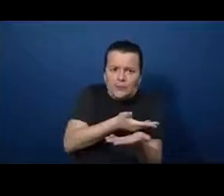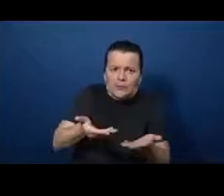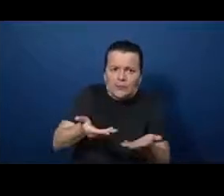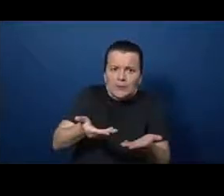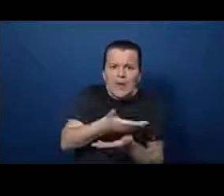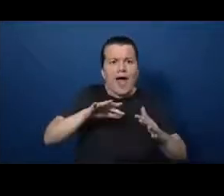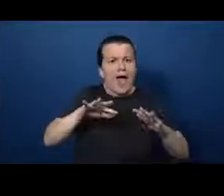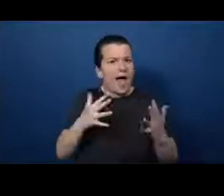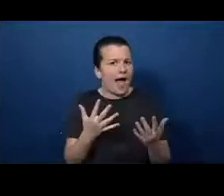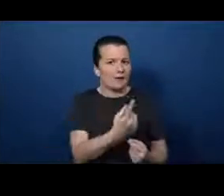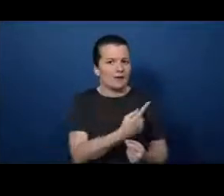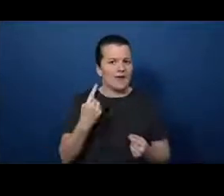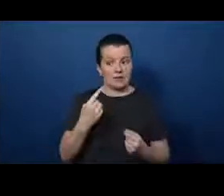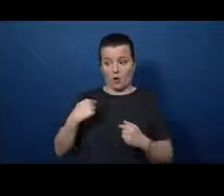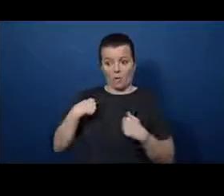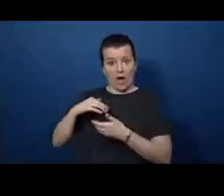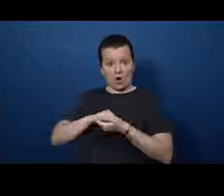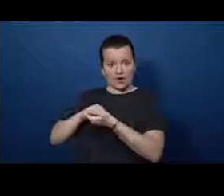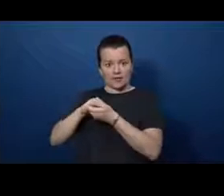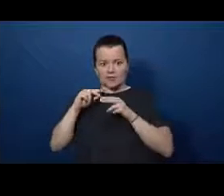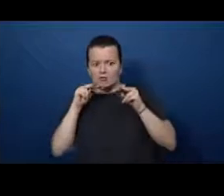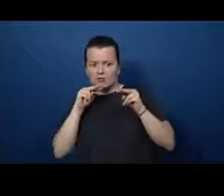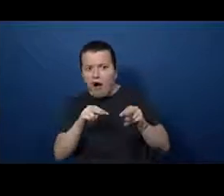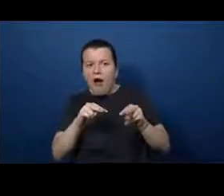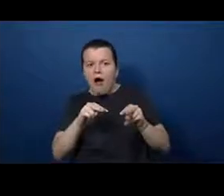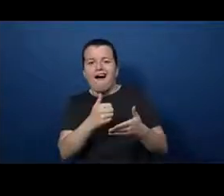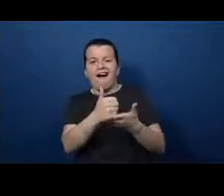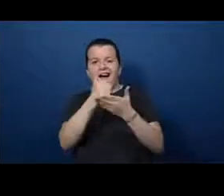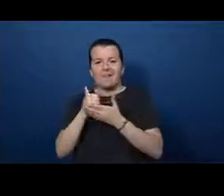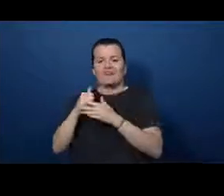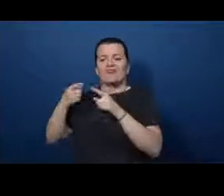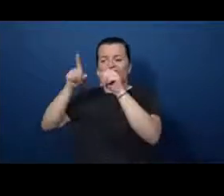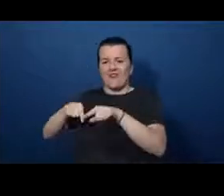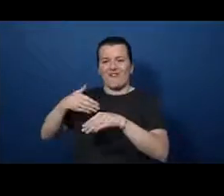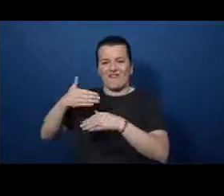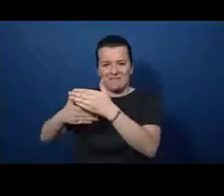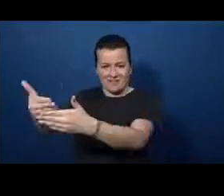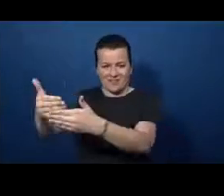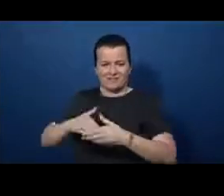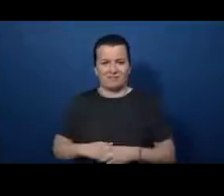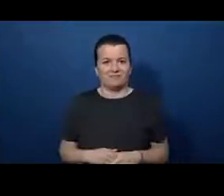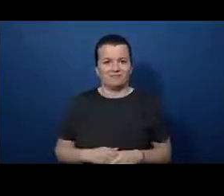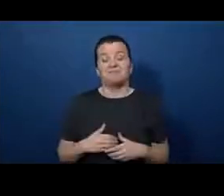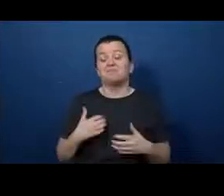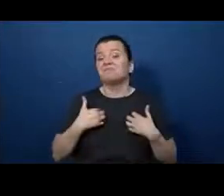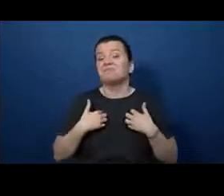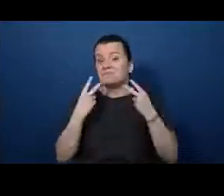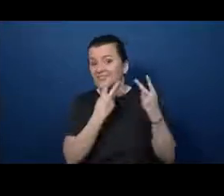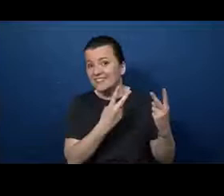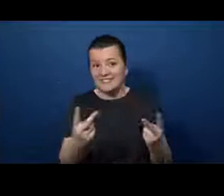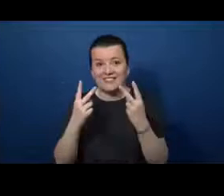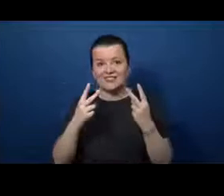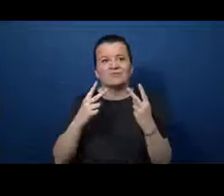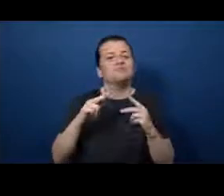Forum and continue at the Forum Days in November. We look forward to seeing you all at the third World